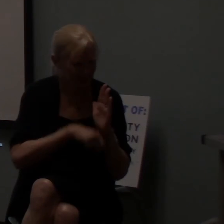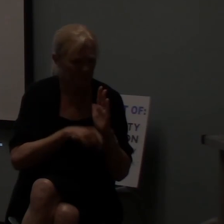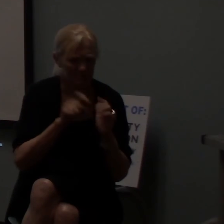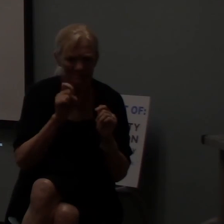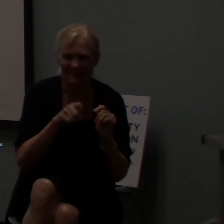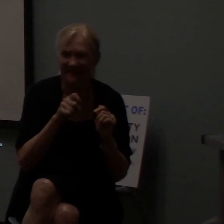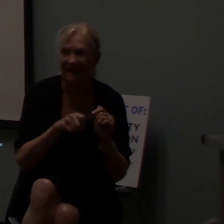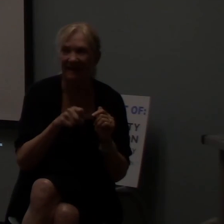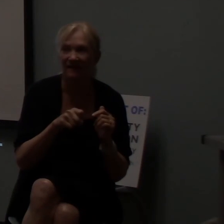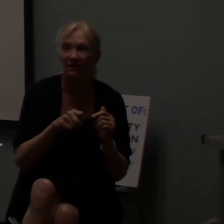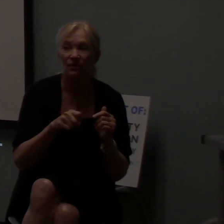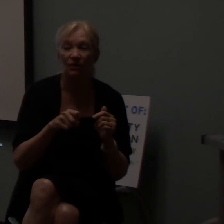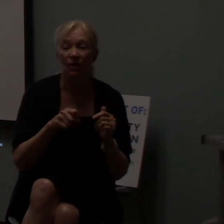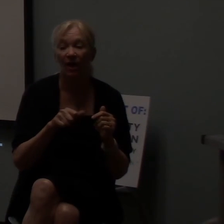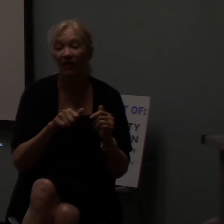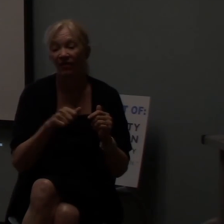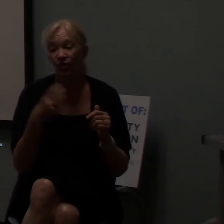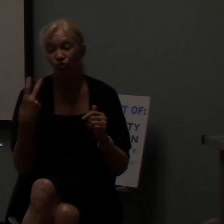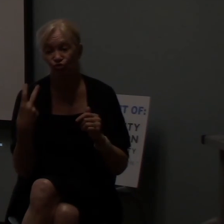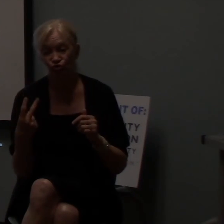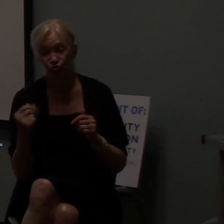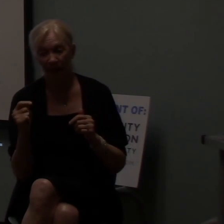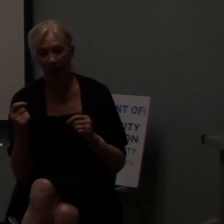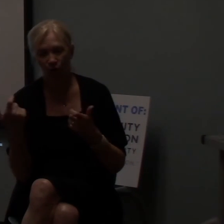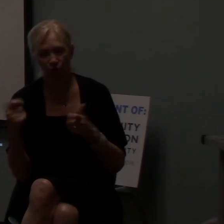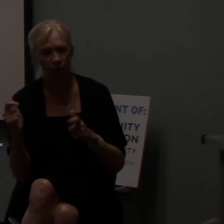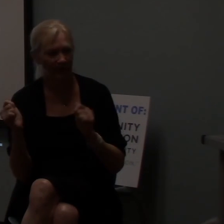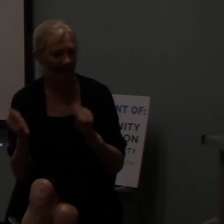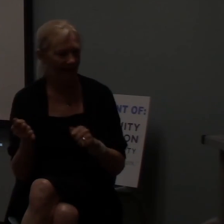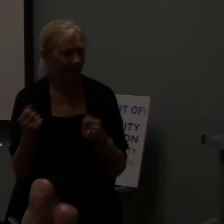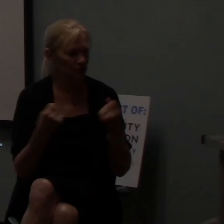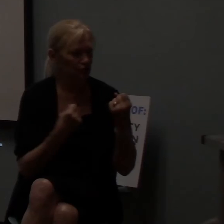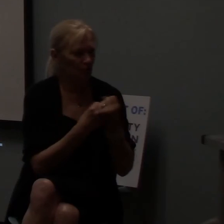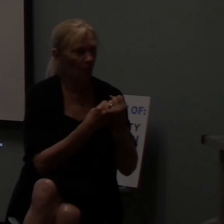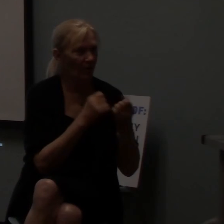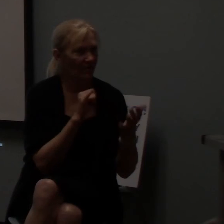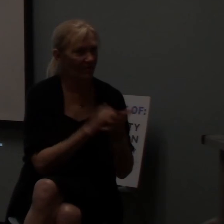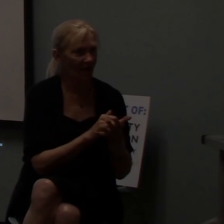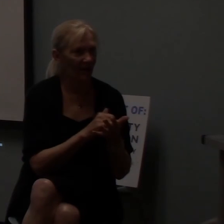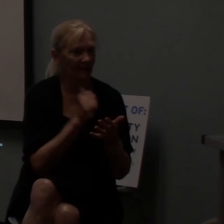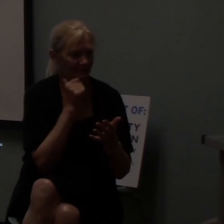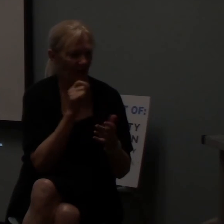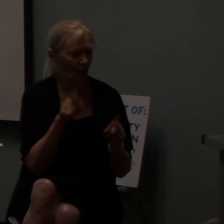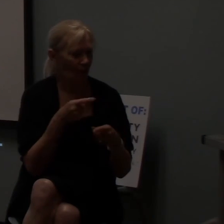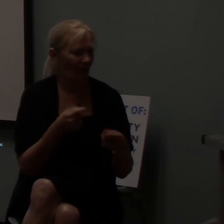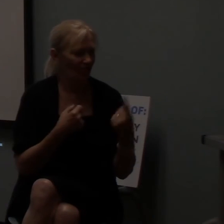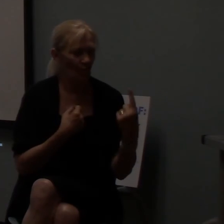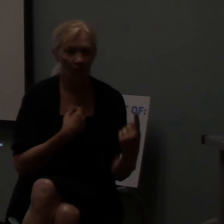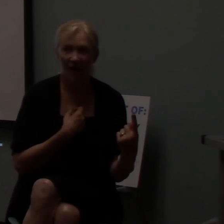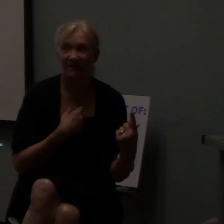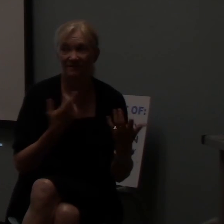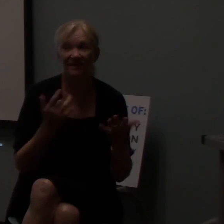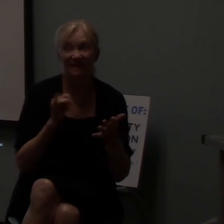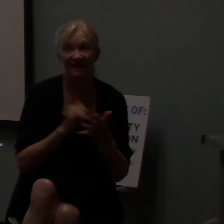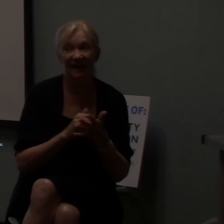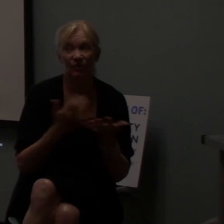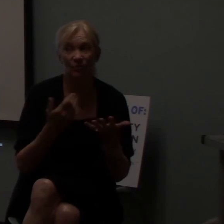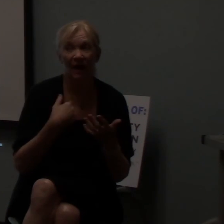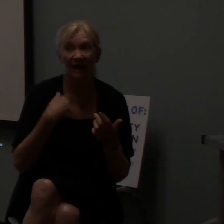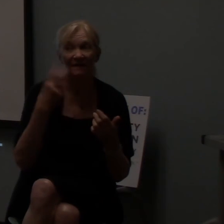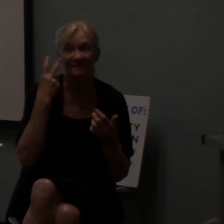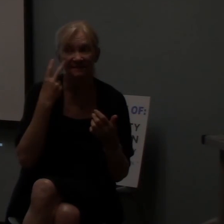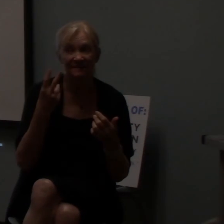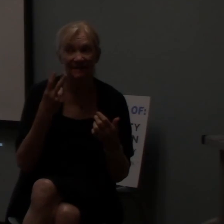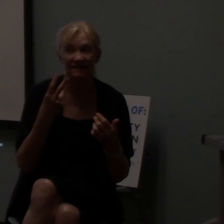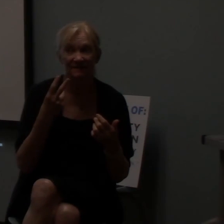those 2 are free to support that need and not just represent the narrow interests of their district. So that's what I see as the advantage to the